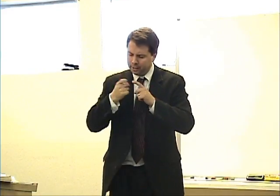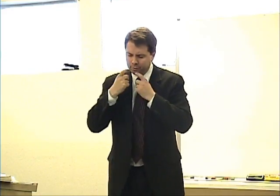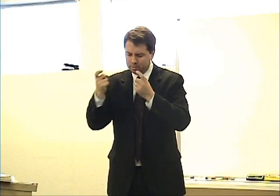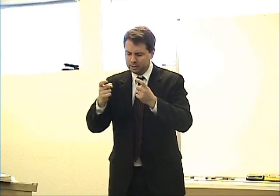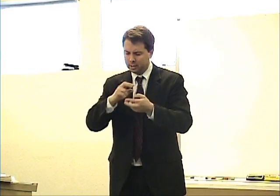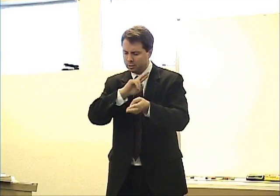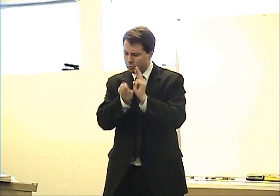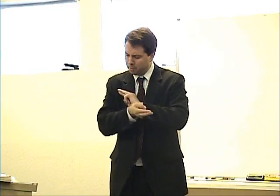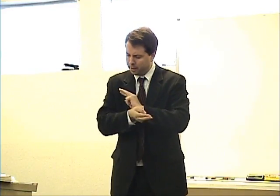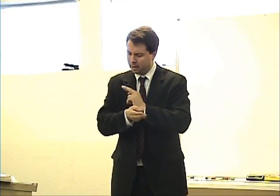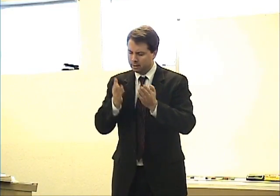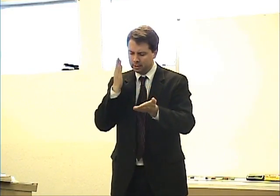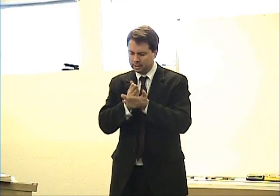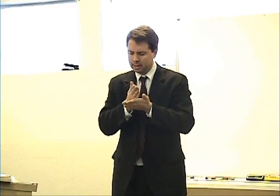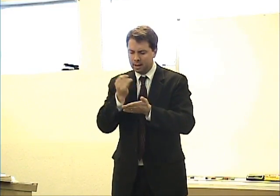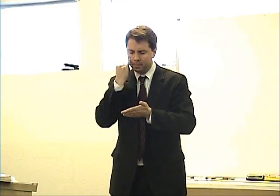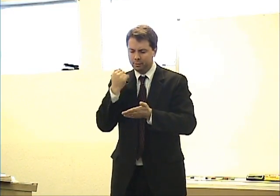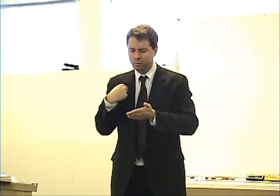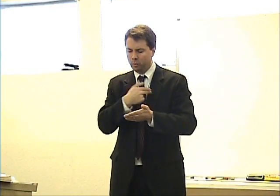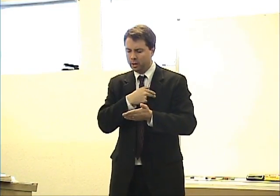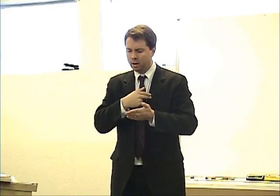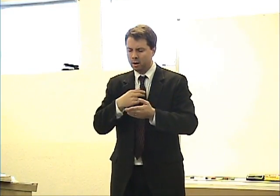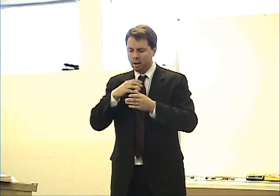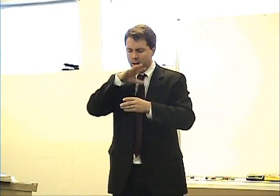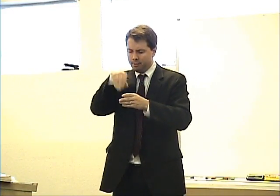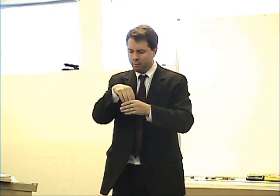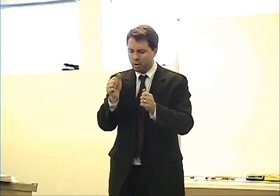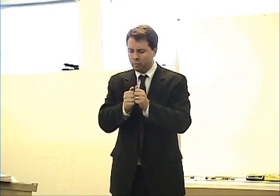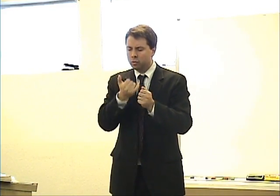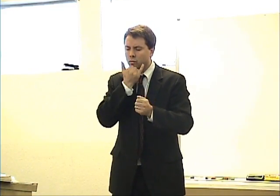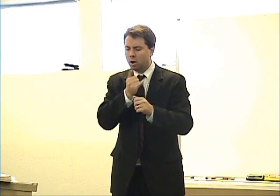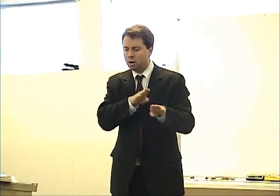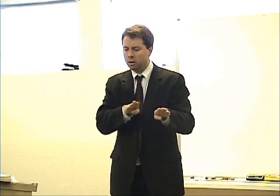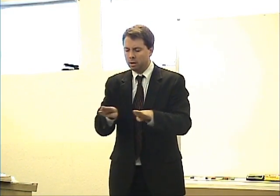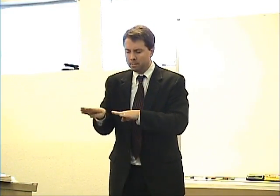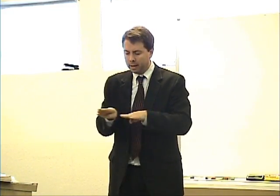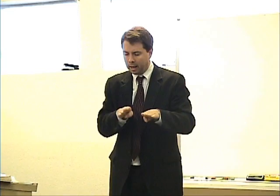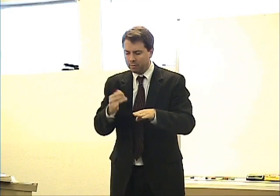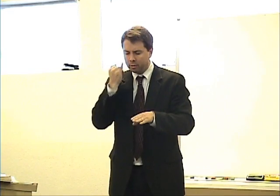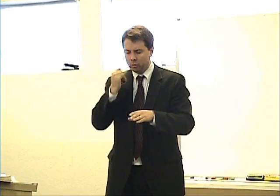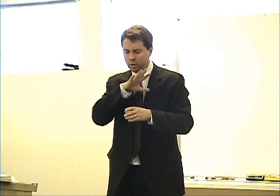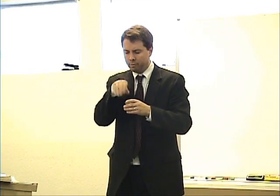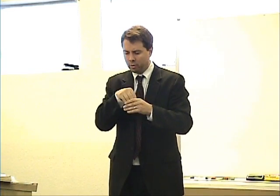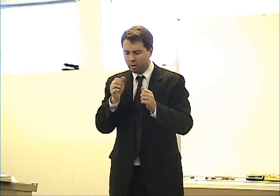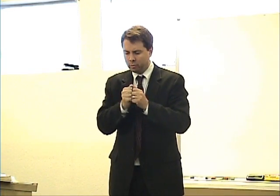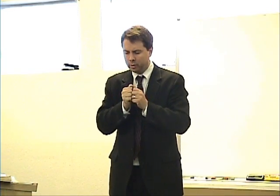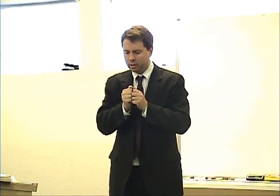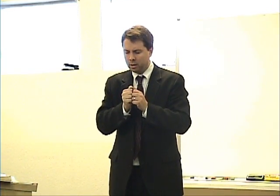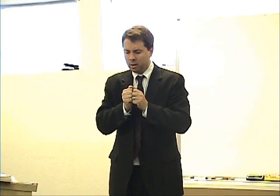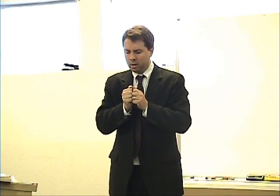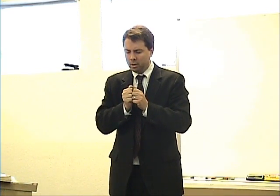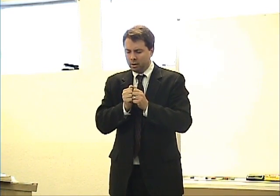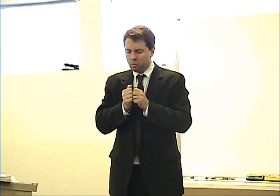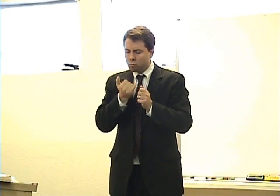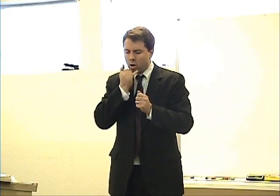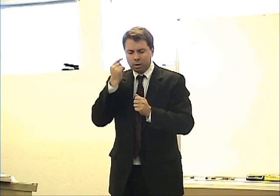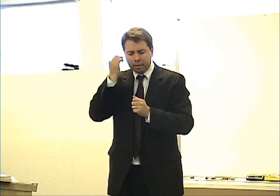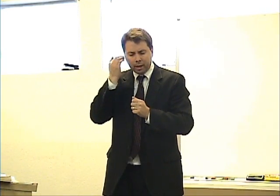from sin, to repent, to stop. We are involved with wrong behavior, we are involved with wrong